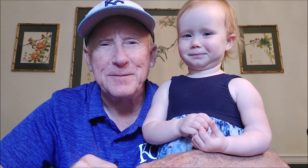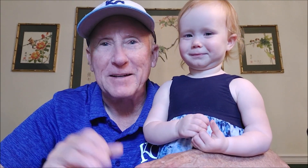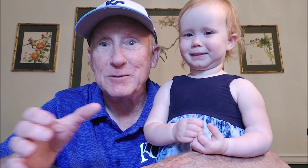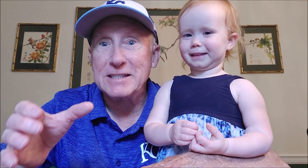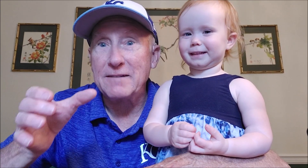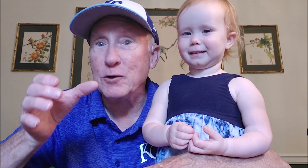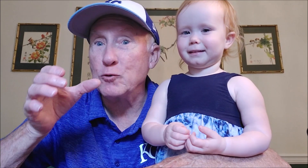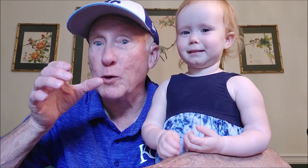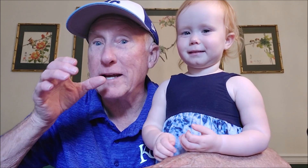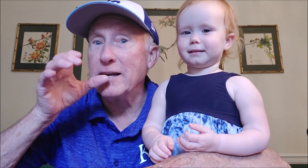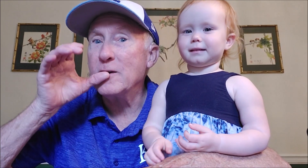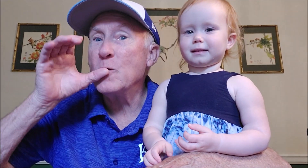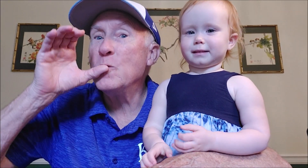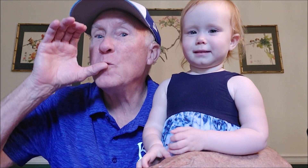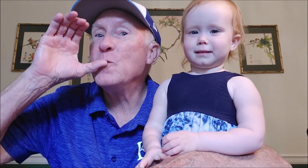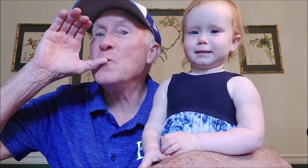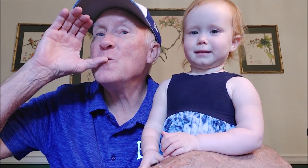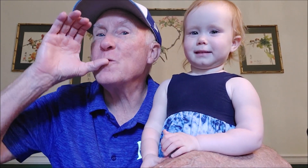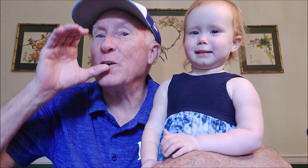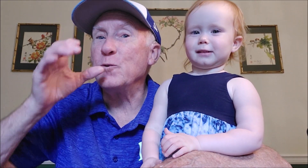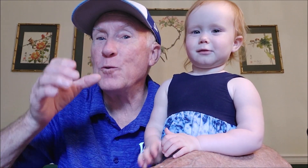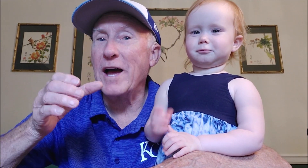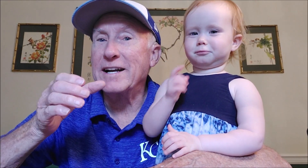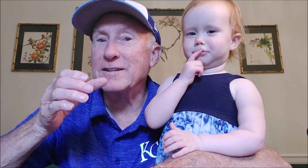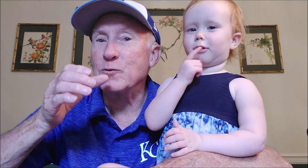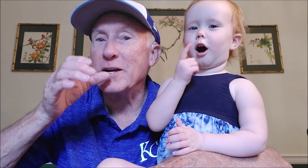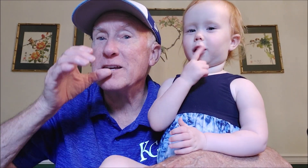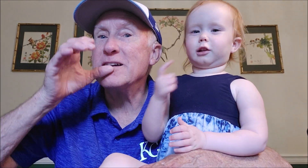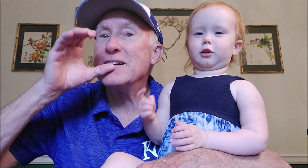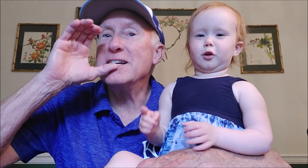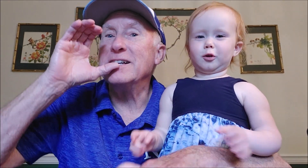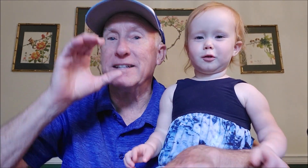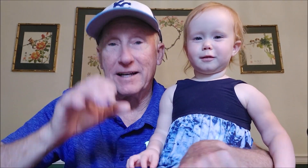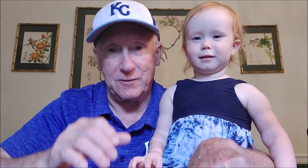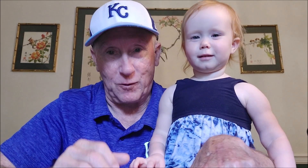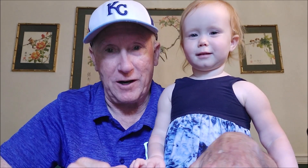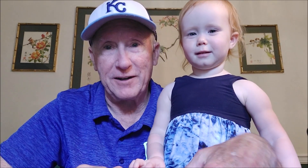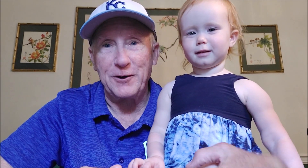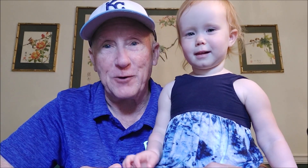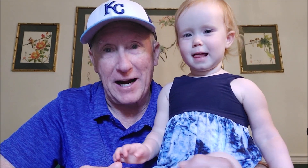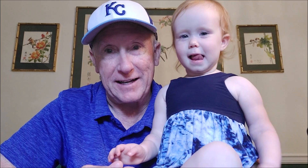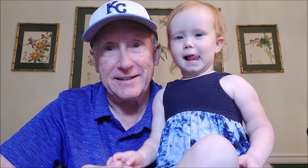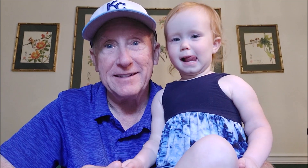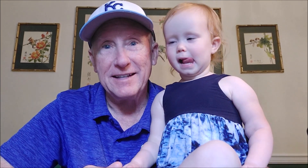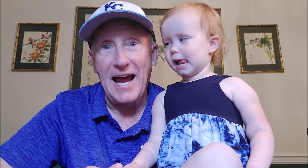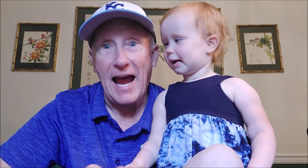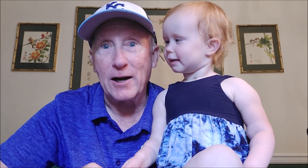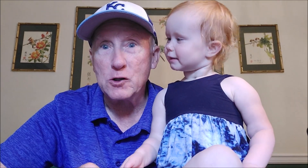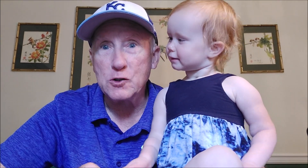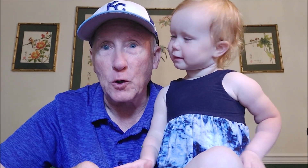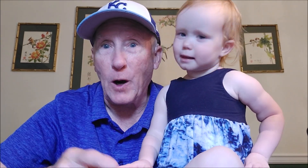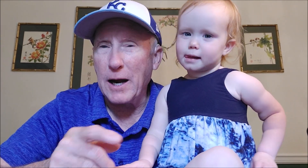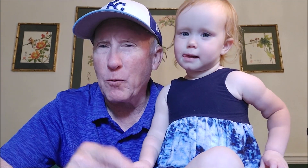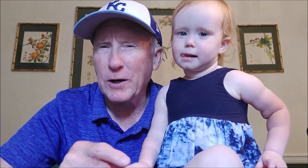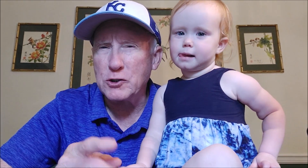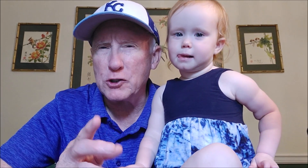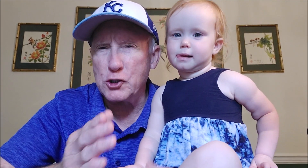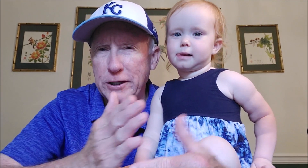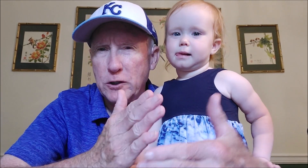And what's that for drink? You do that drink. Water. Yeah, water, right. And also, I wanted to share